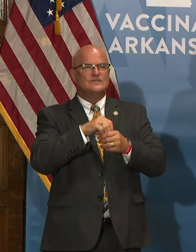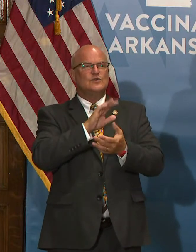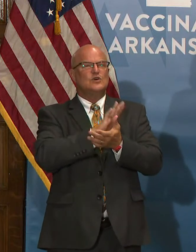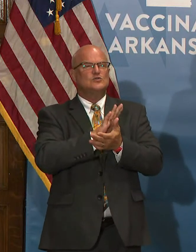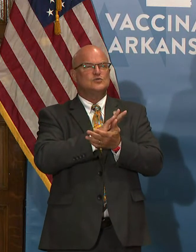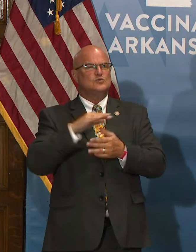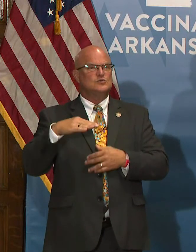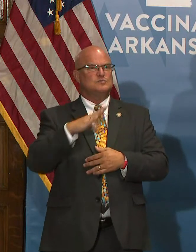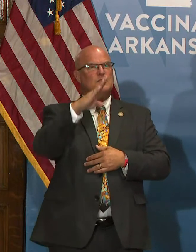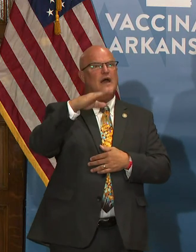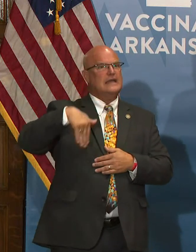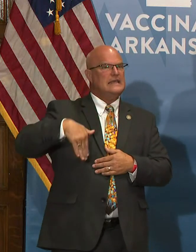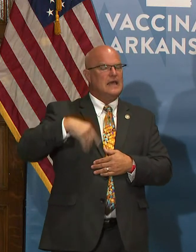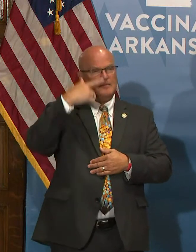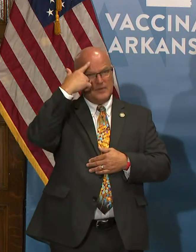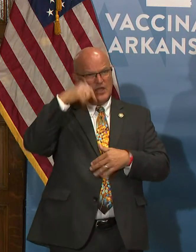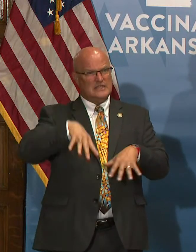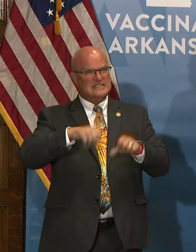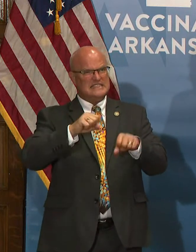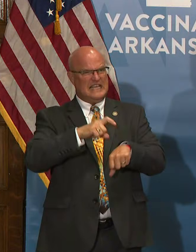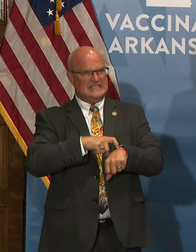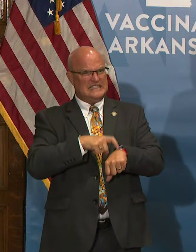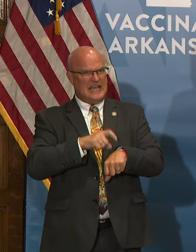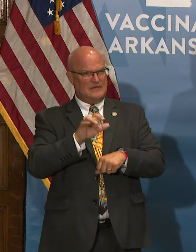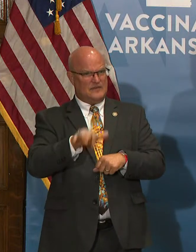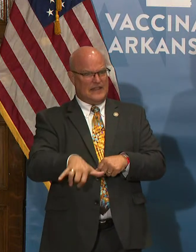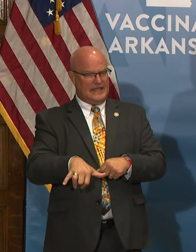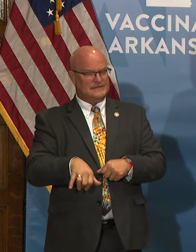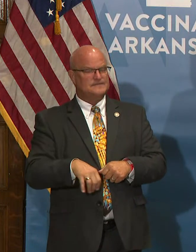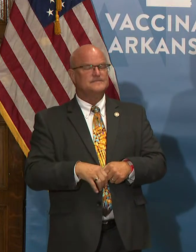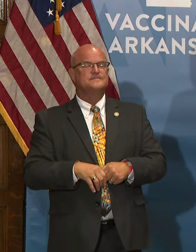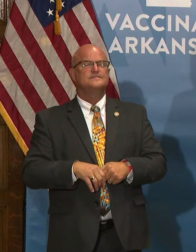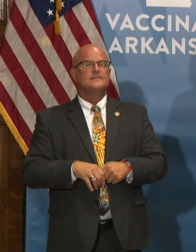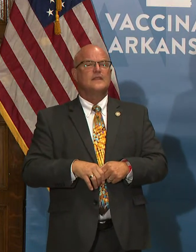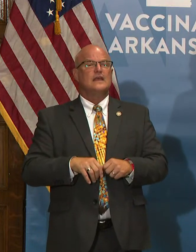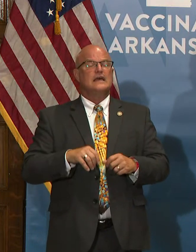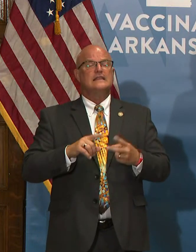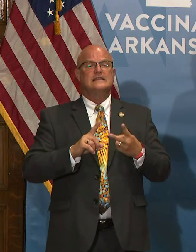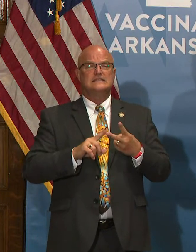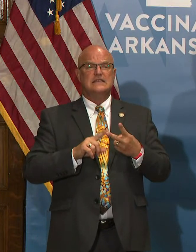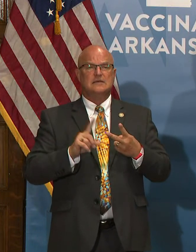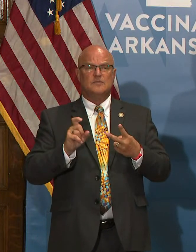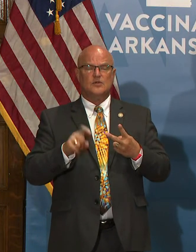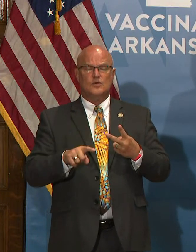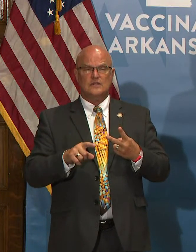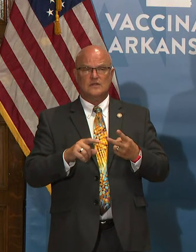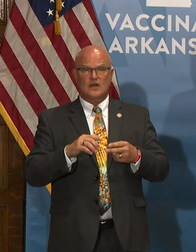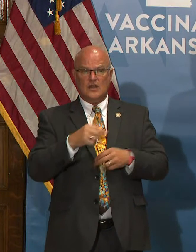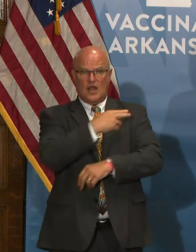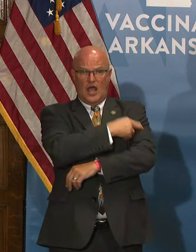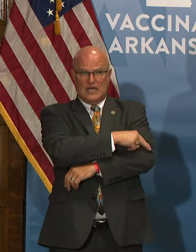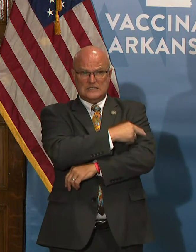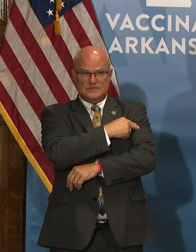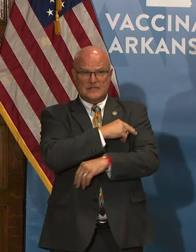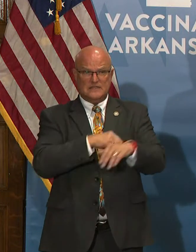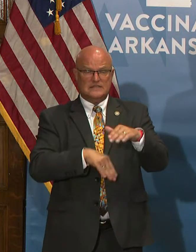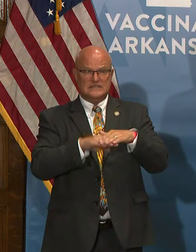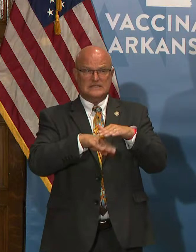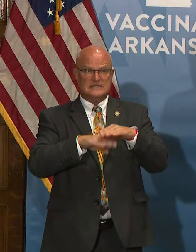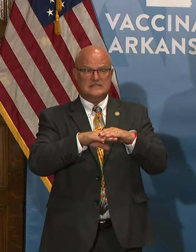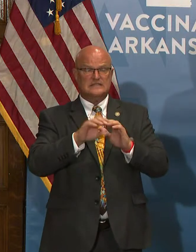school spike yet because it usually takes a little bit longer than that. The second part of your question was on hospital